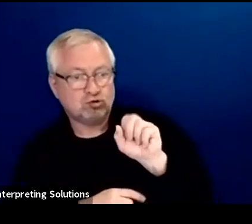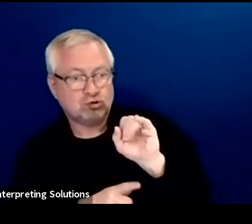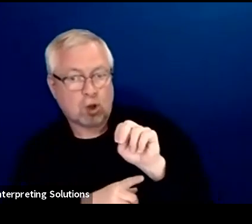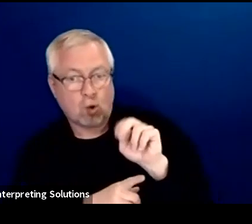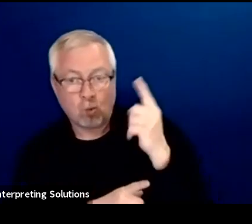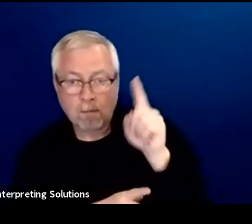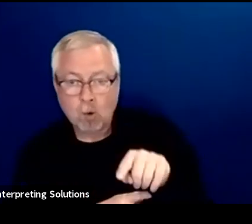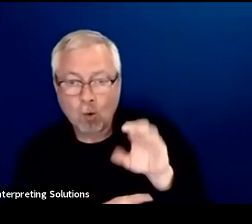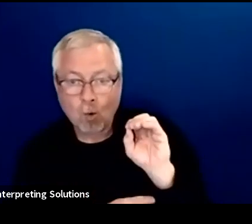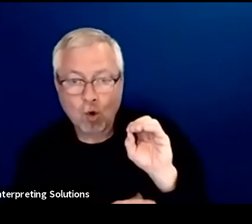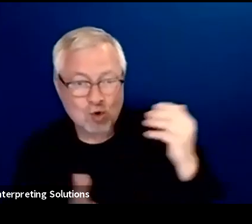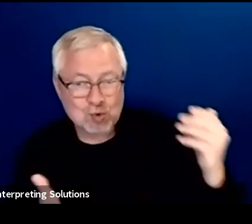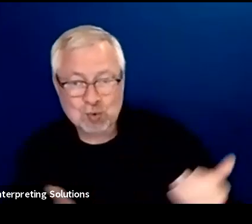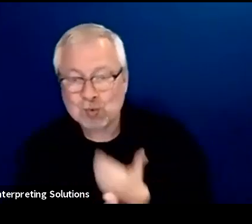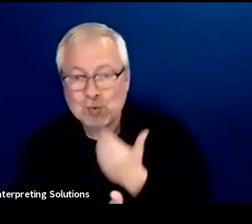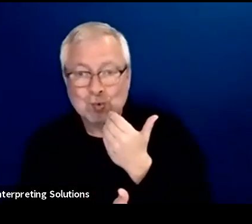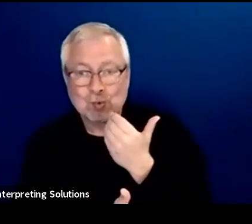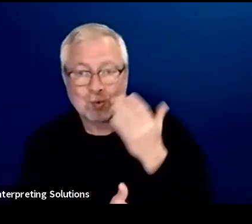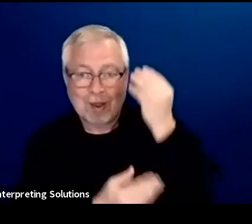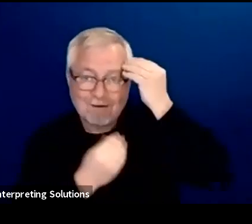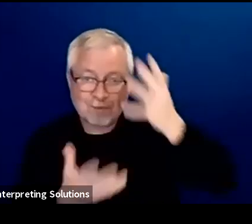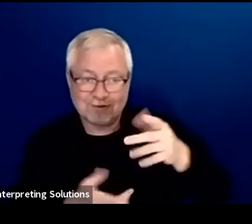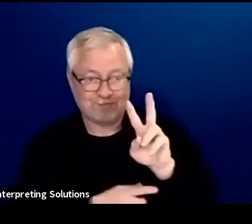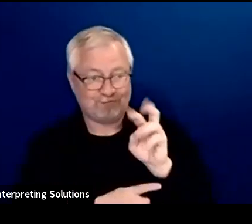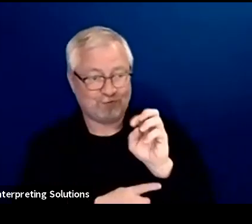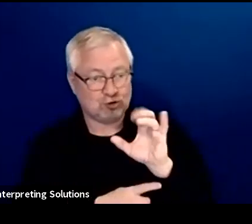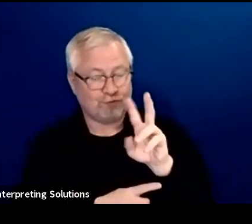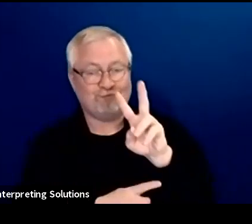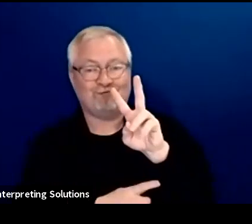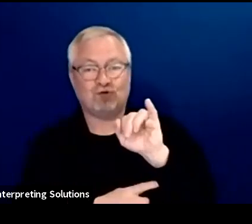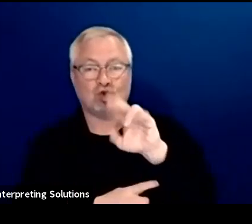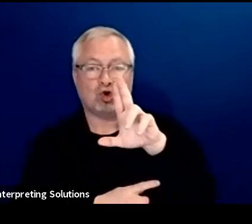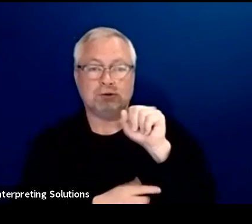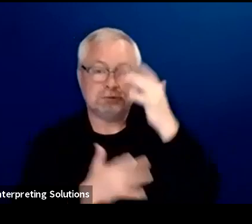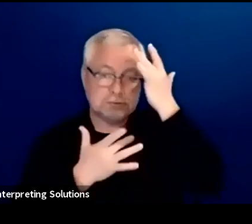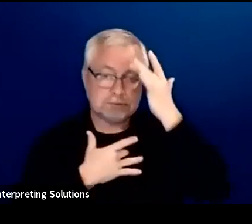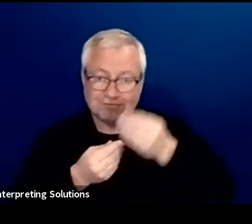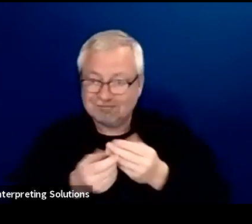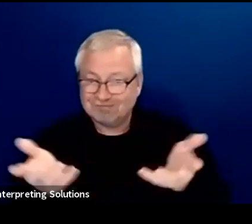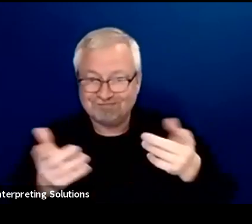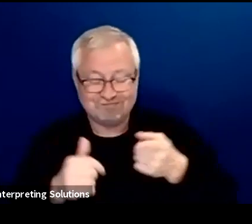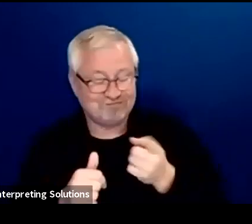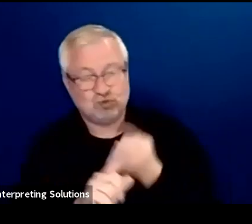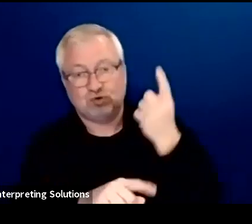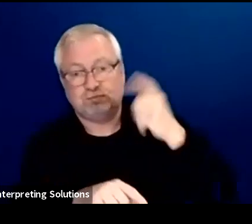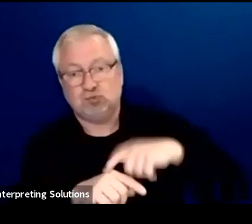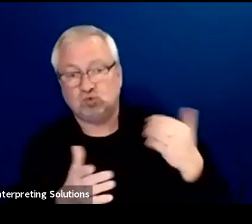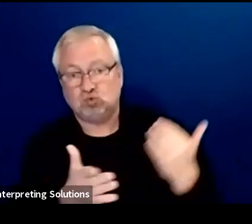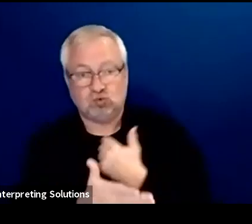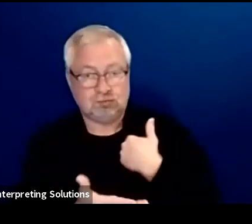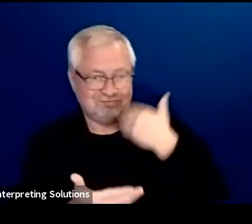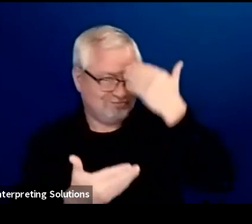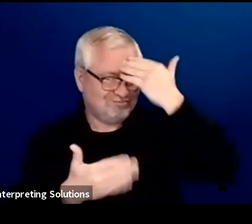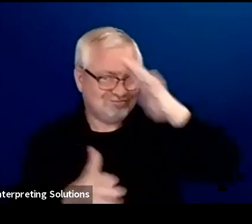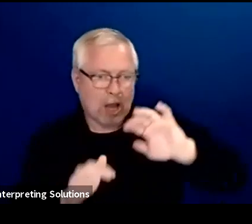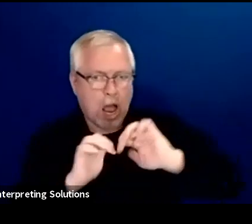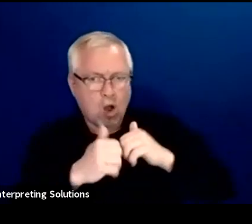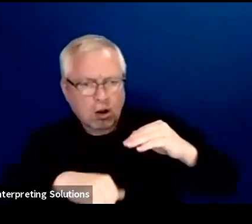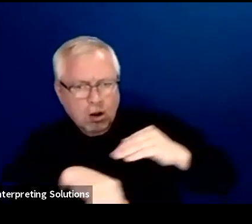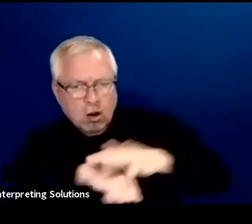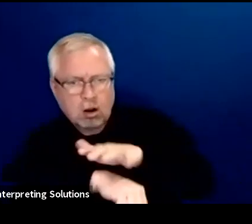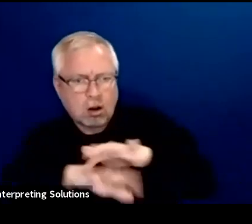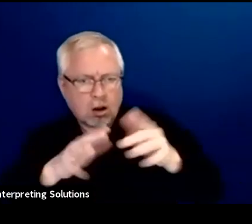a brand new disease with an R0 that was relatively unknown based on data coming in globally. And